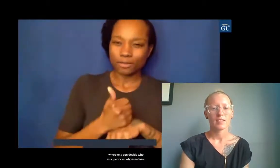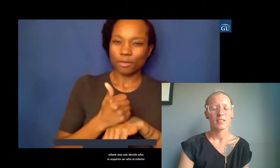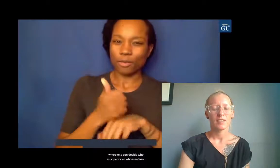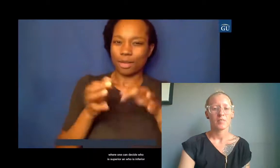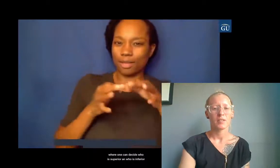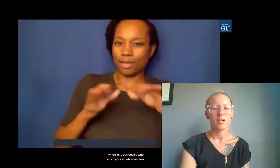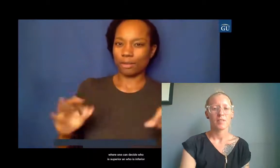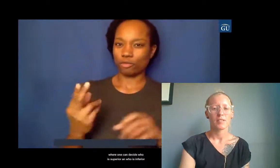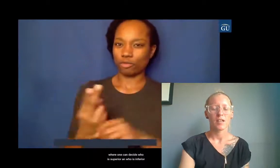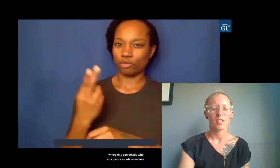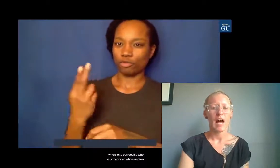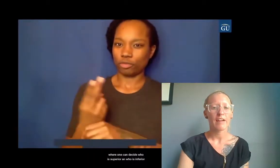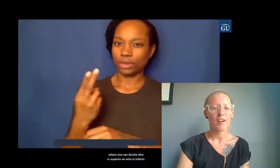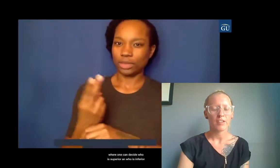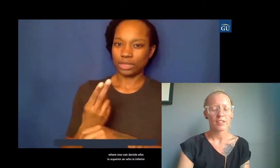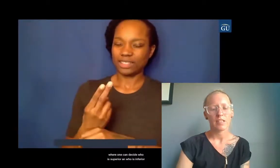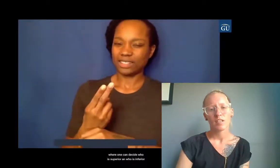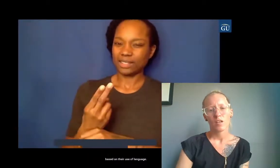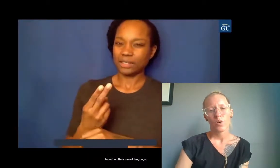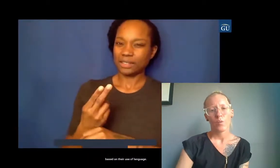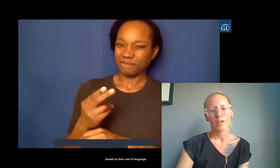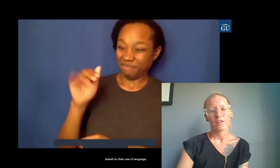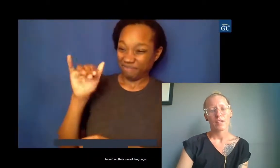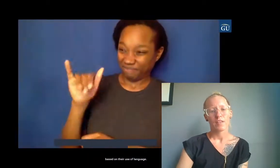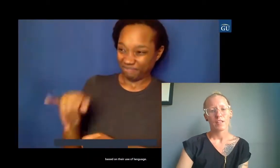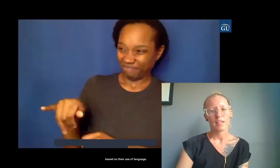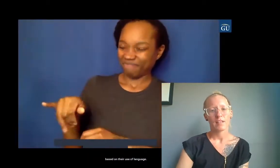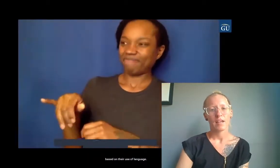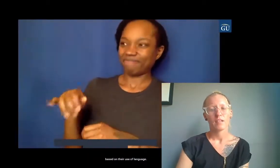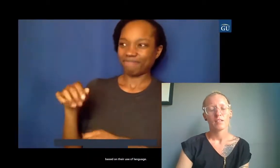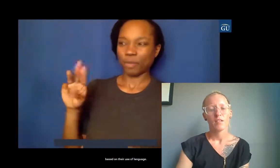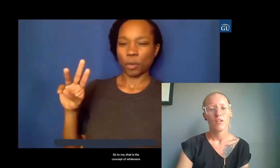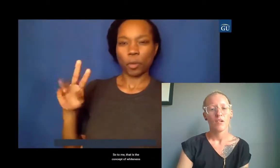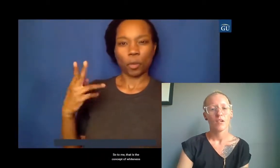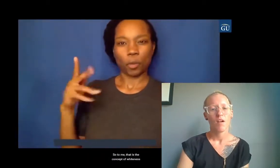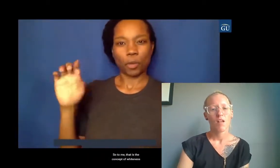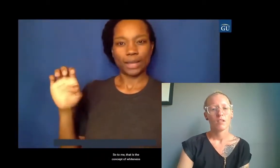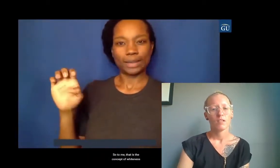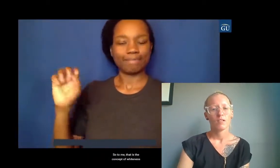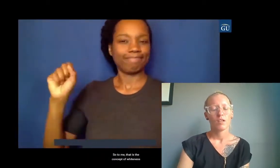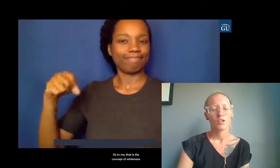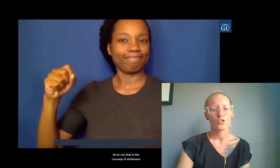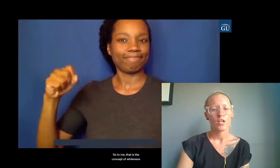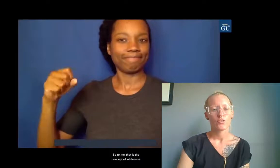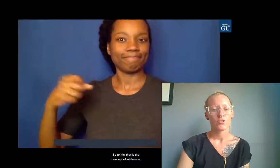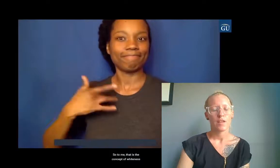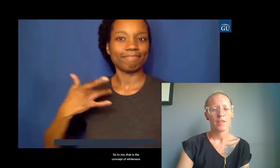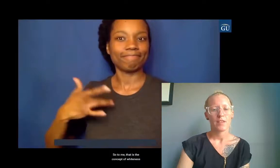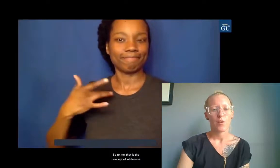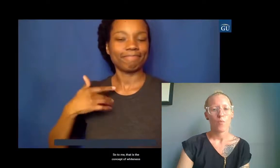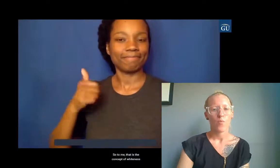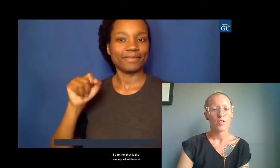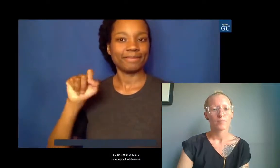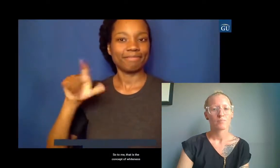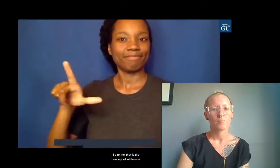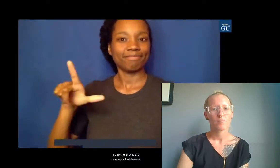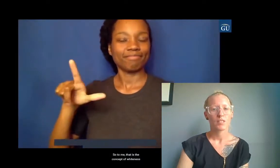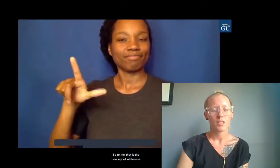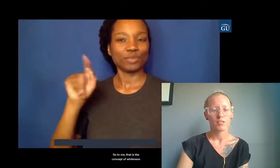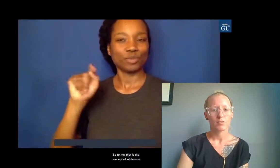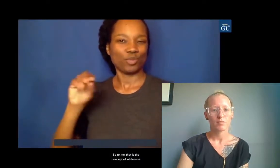And it becomes a hierarchy where they think that they are judged, that they are